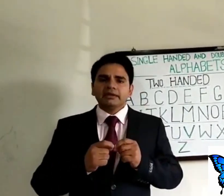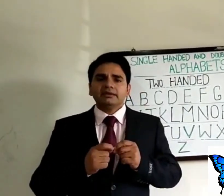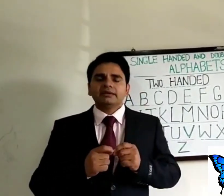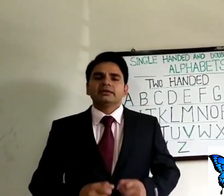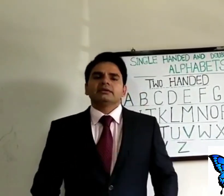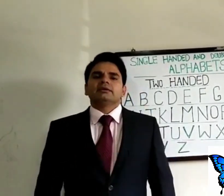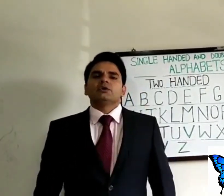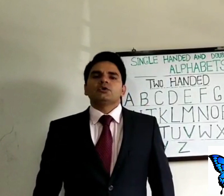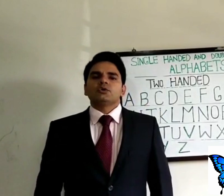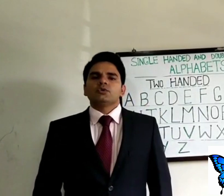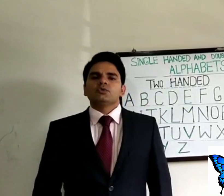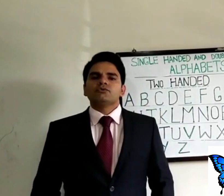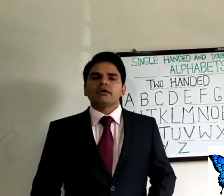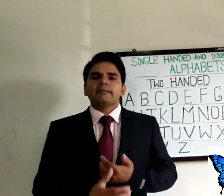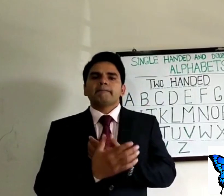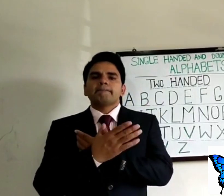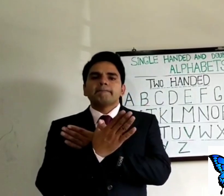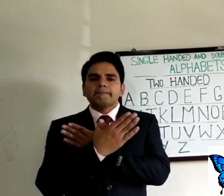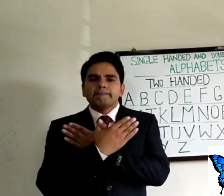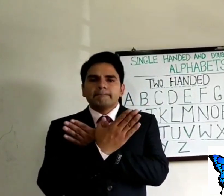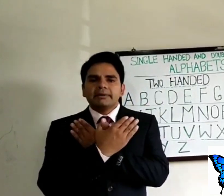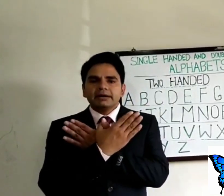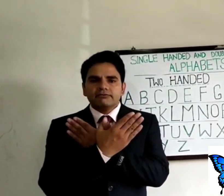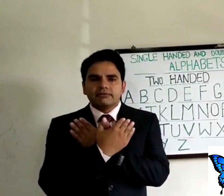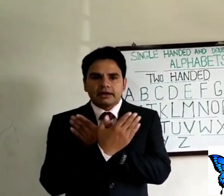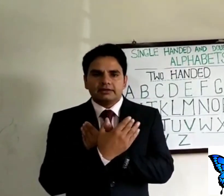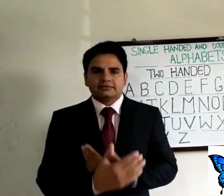B for butterfly,